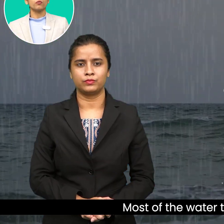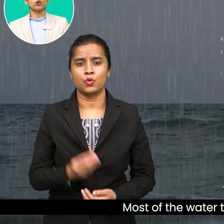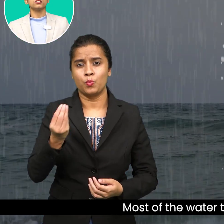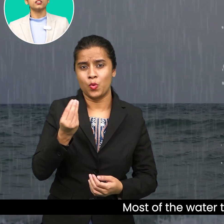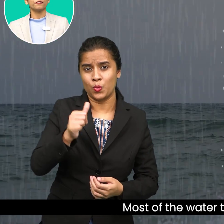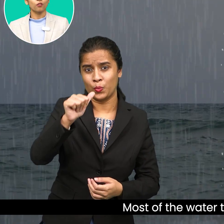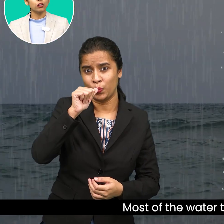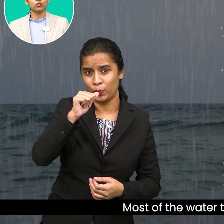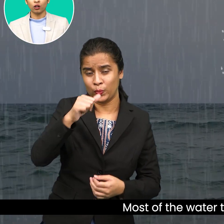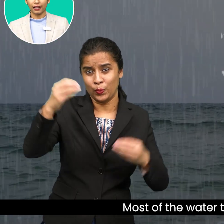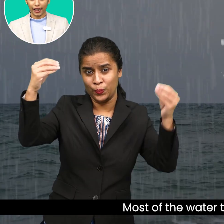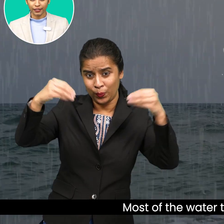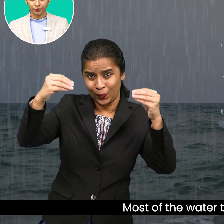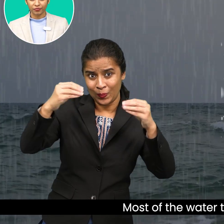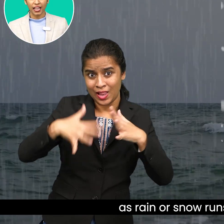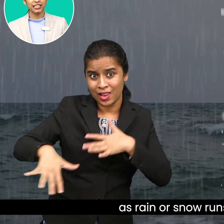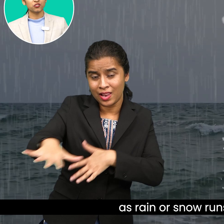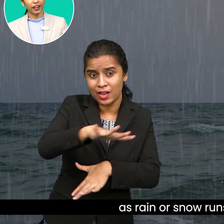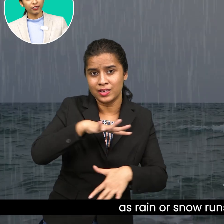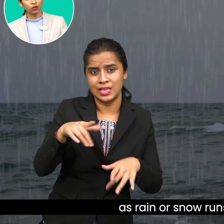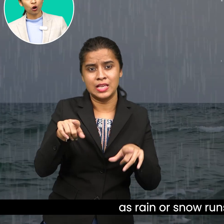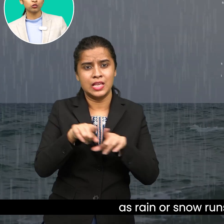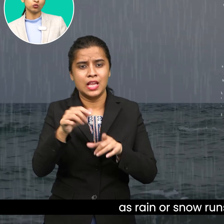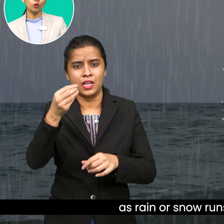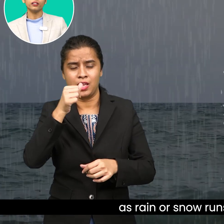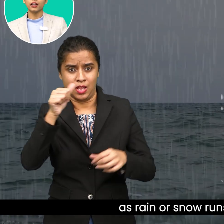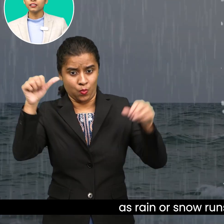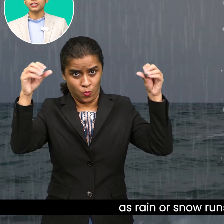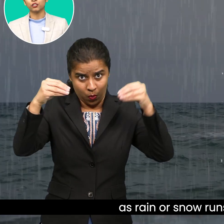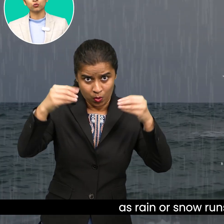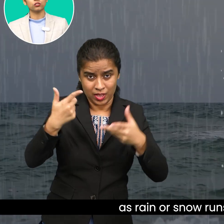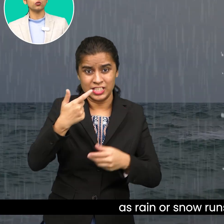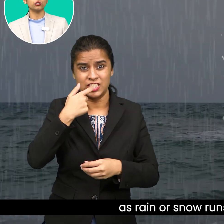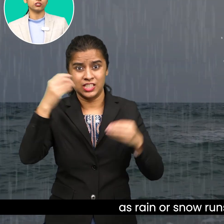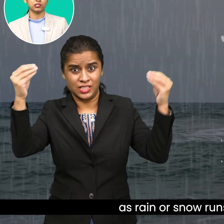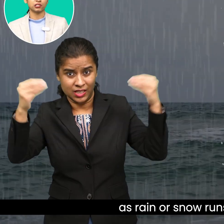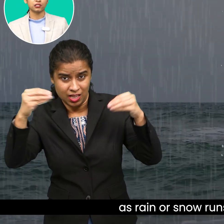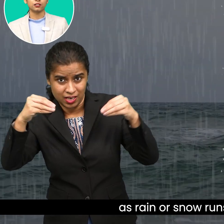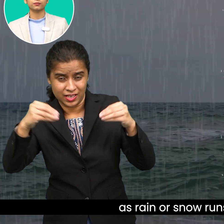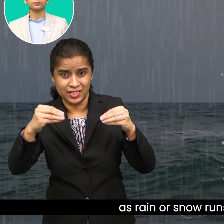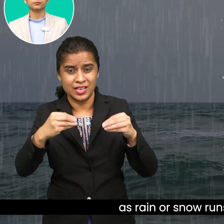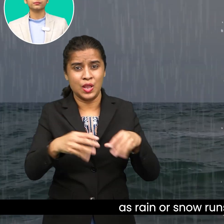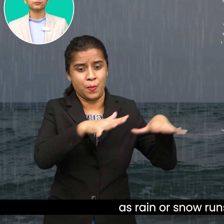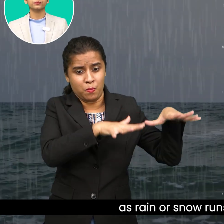Most of the water that falls on land as rain or snow run into the oceans.